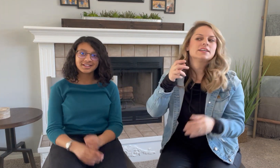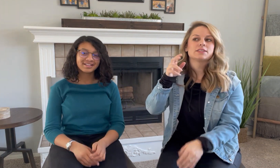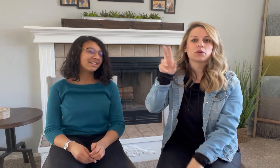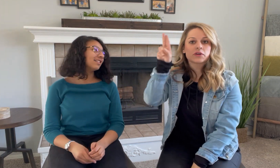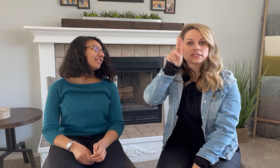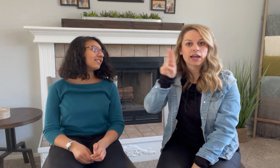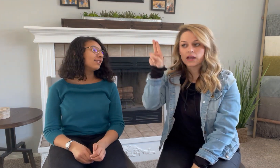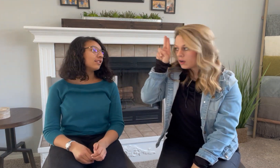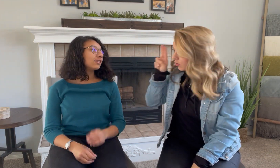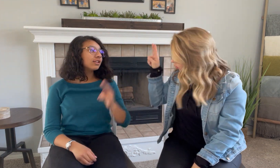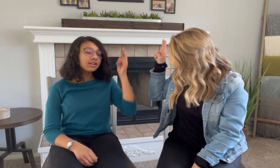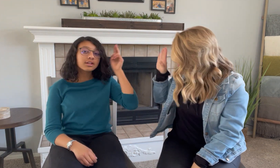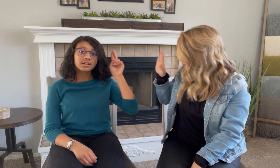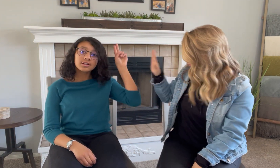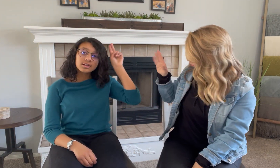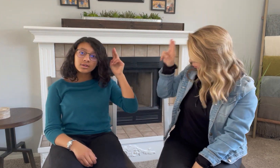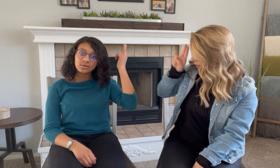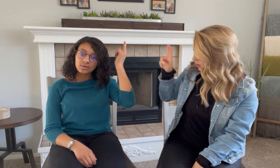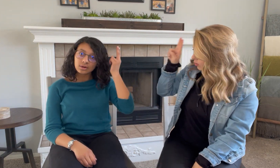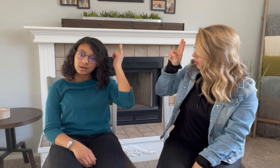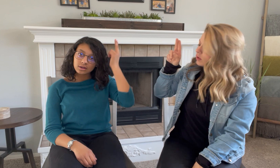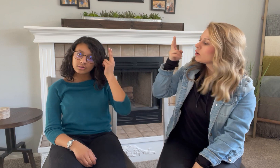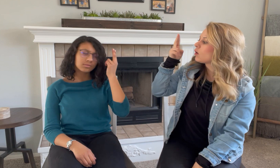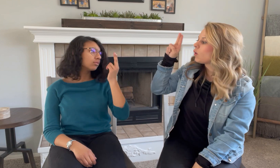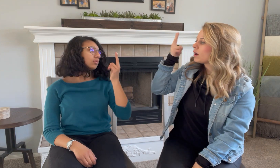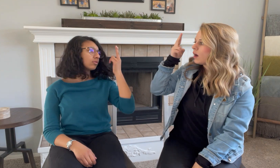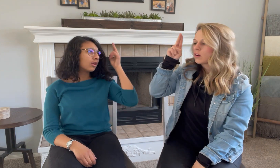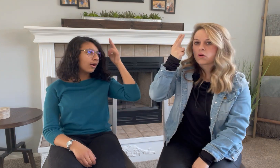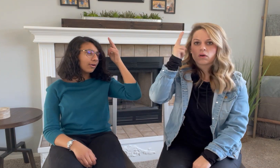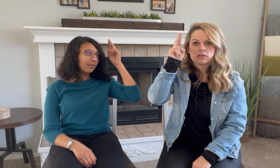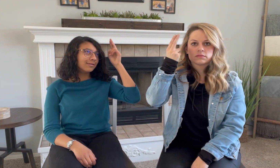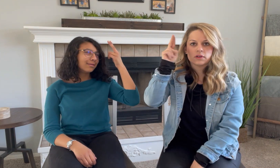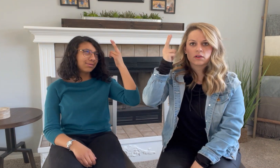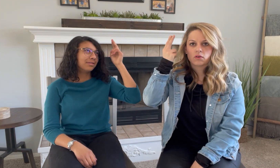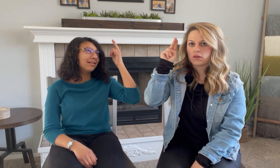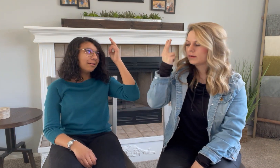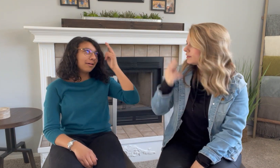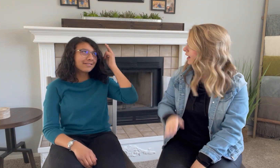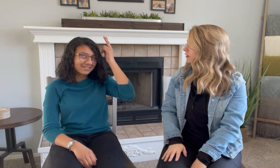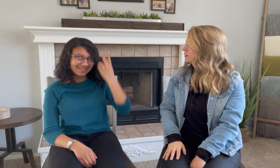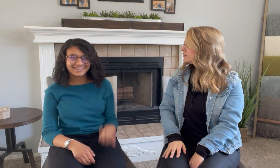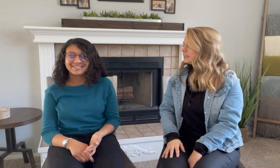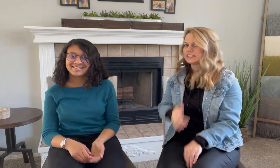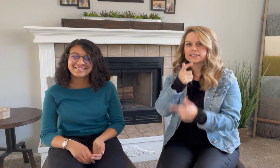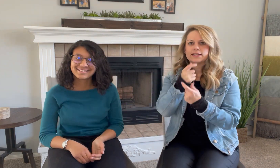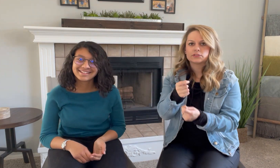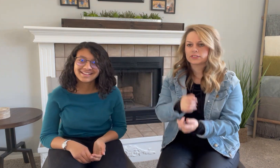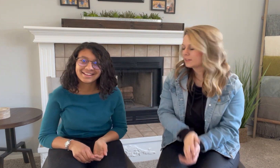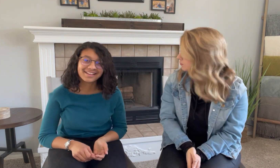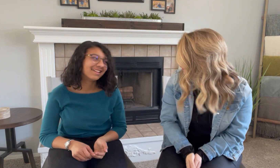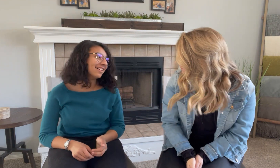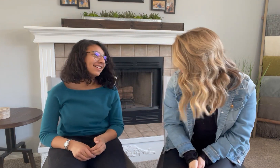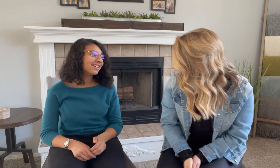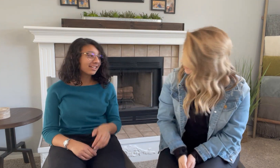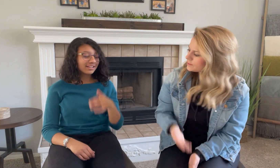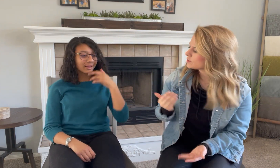So you can sign uncle, like your way, uncle, or uncle. Yeah, isn't that interesting? But yeah, so